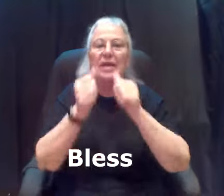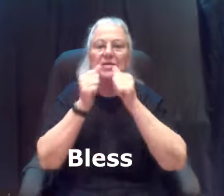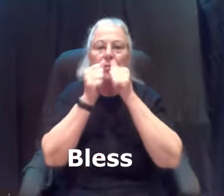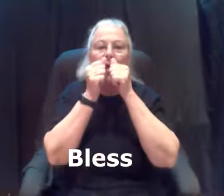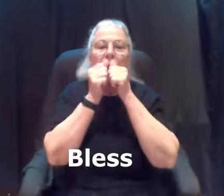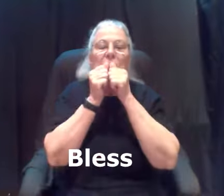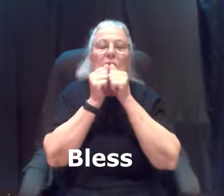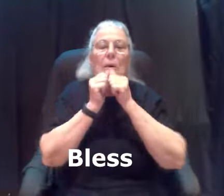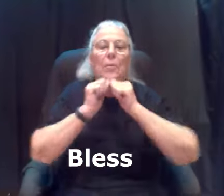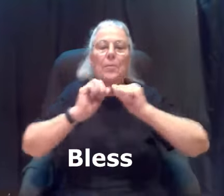them.